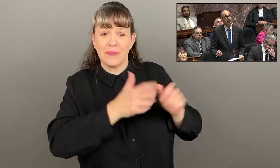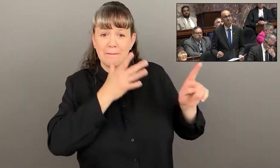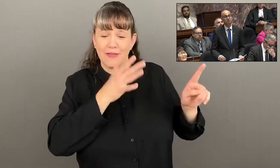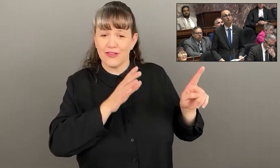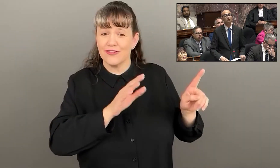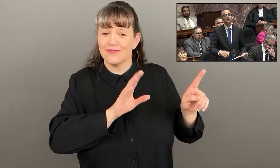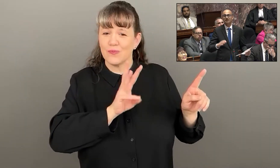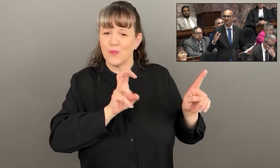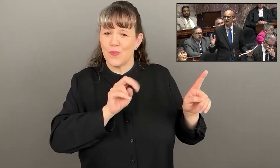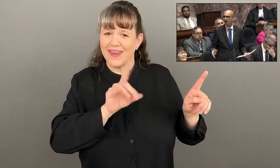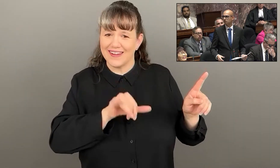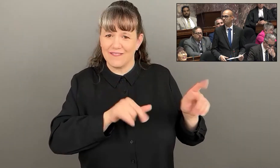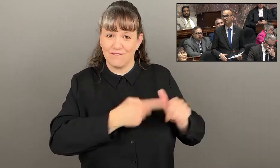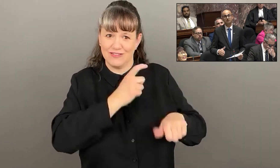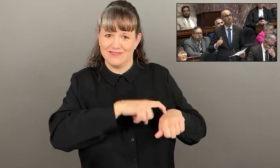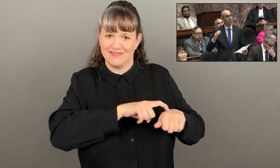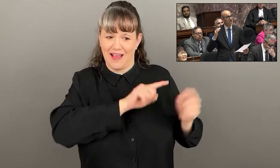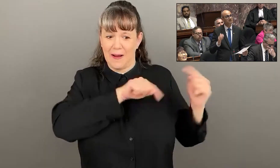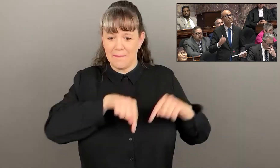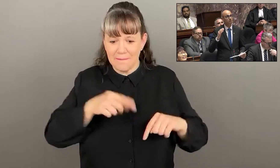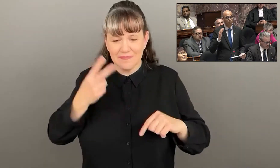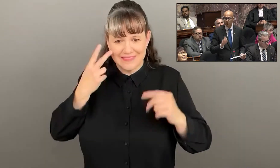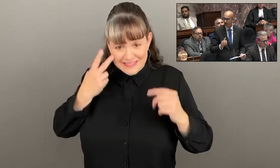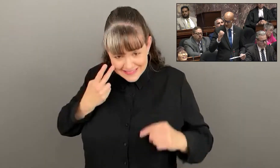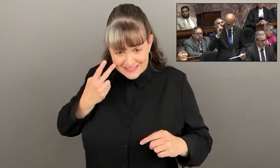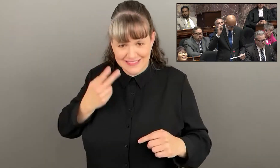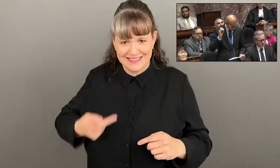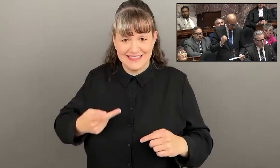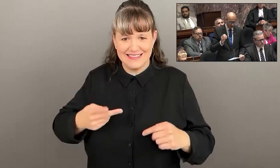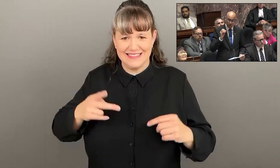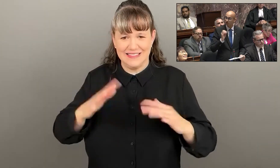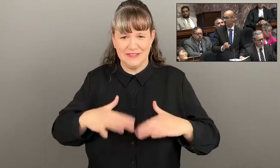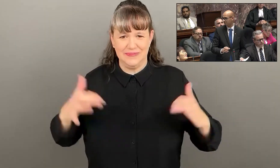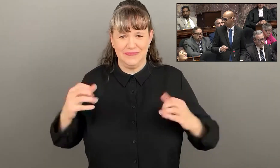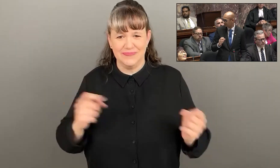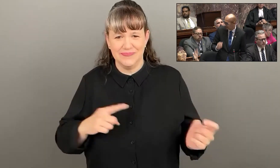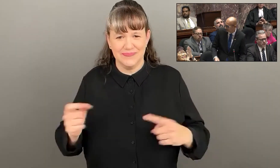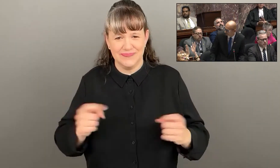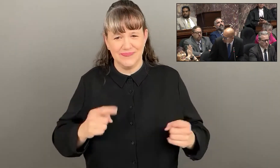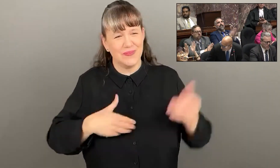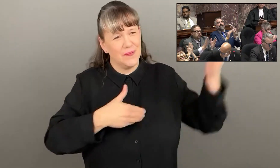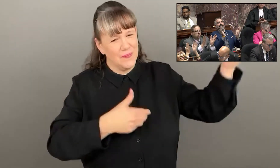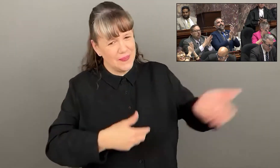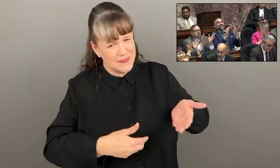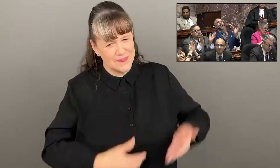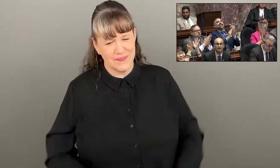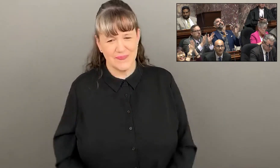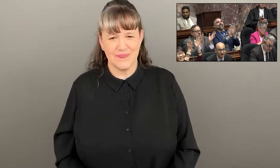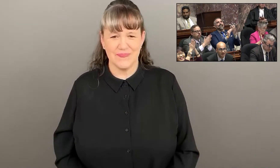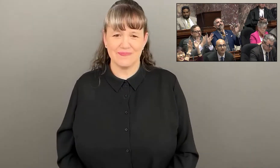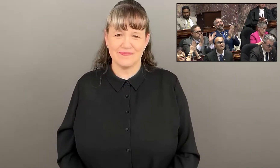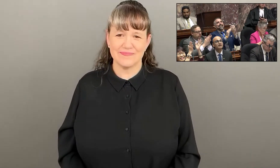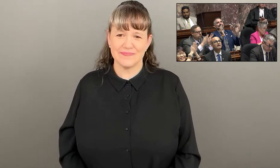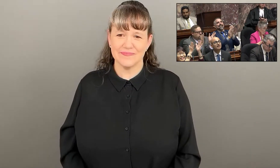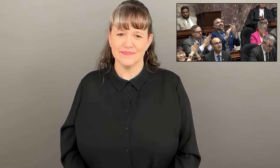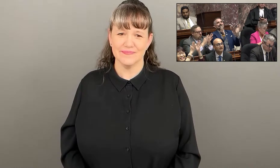first time. So can the House make them please welcome? Thank you.